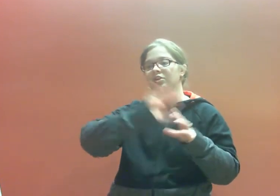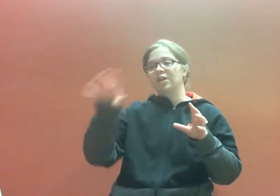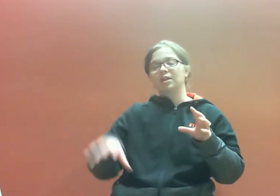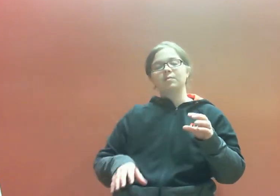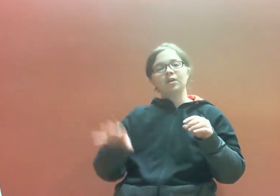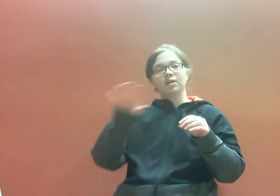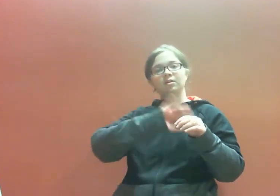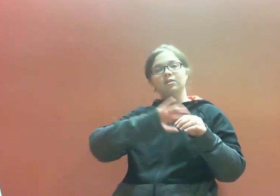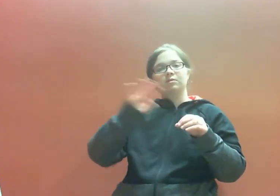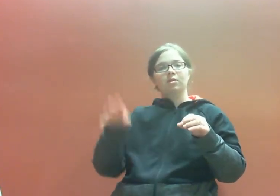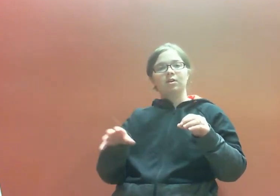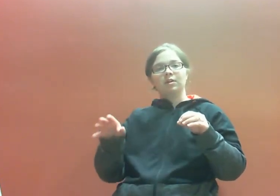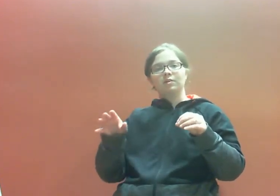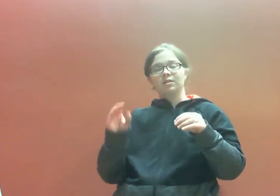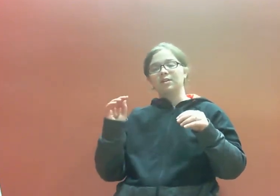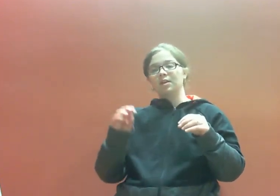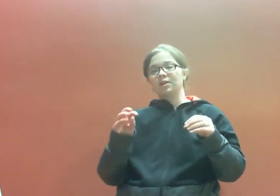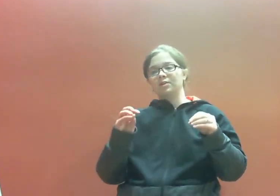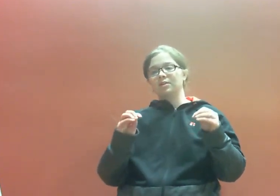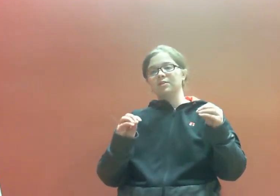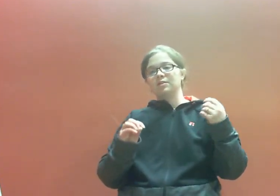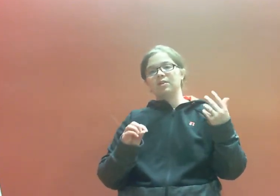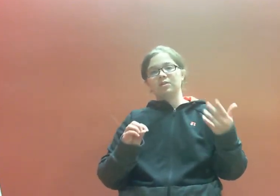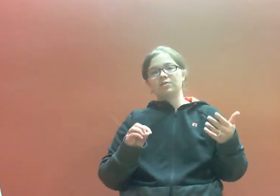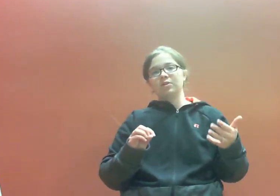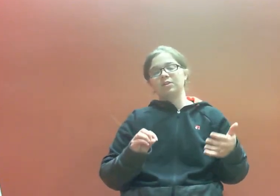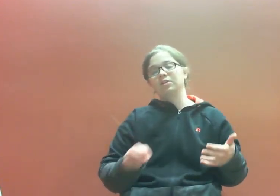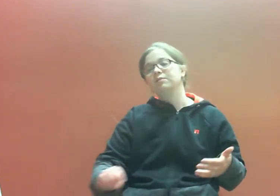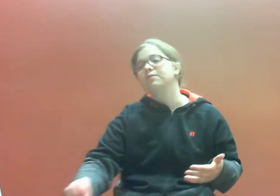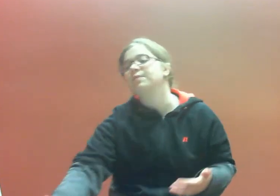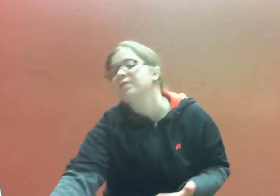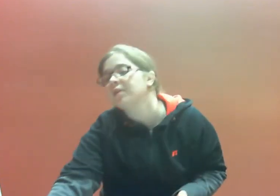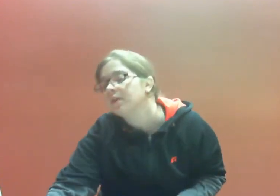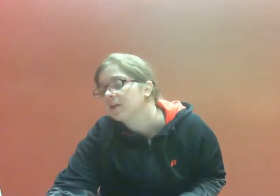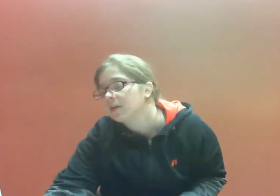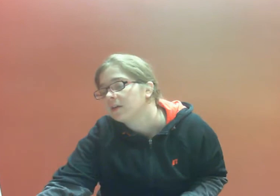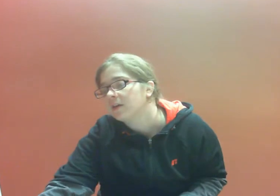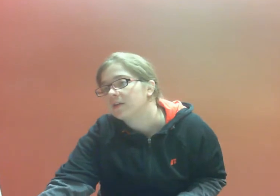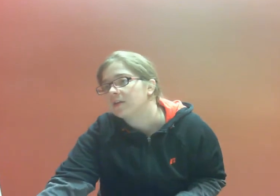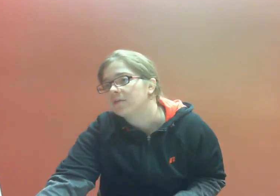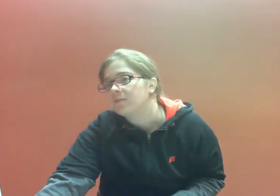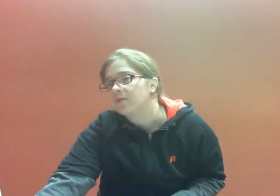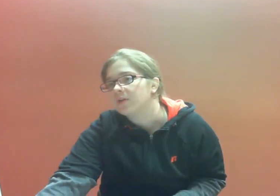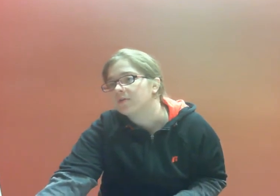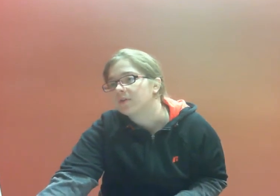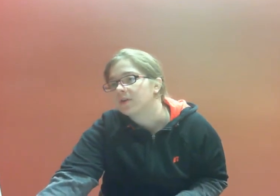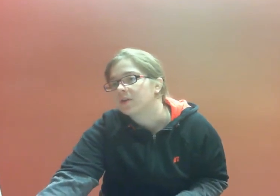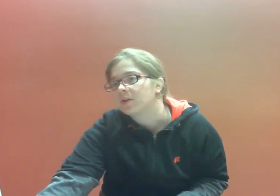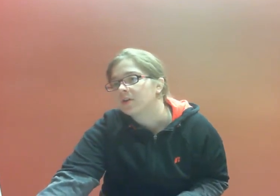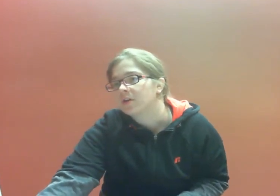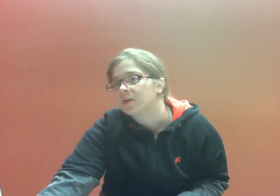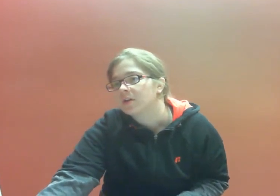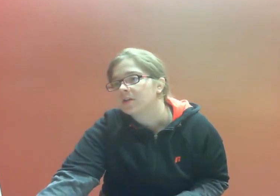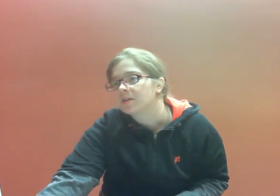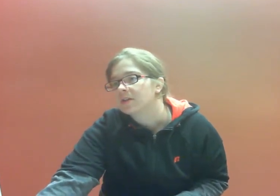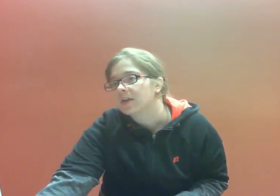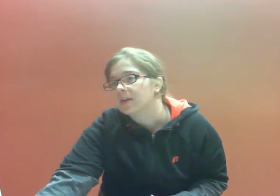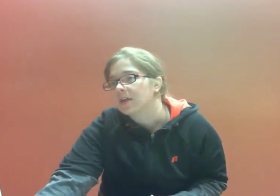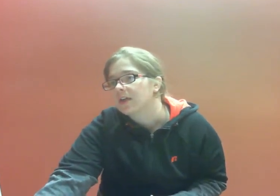shaded part on the other side of the hair cells is the auditory nerve. And then moving over slide 8, we're